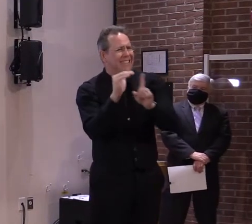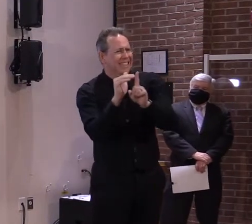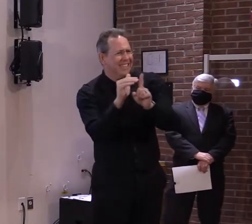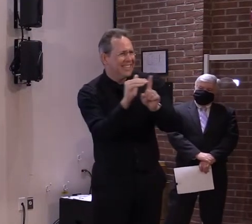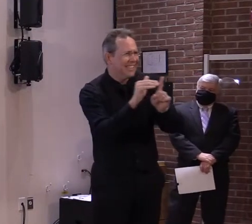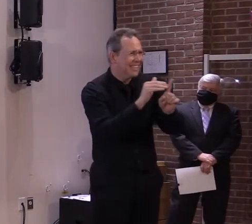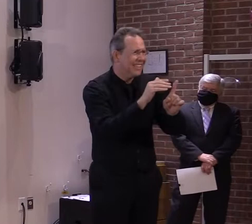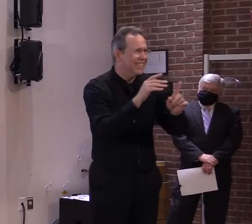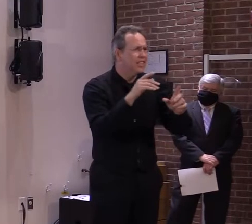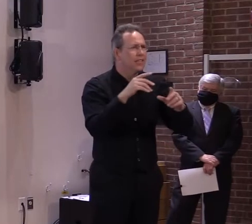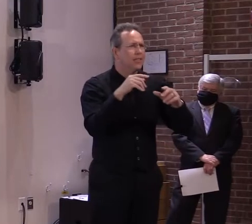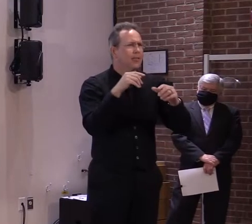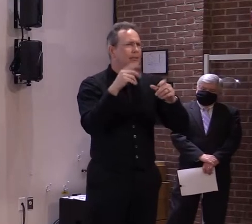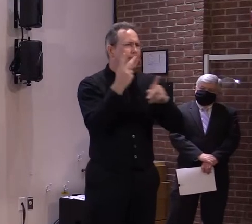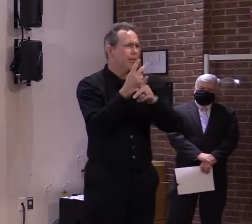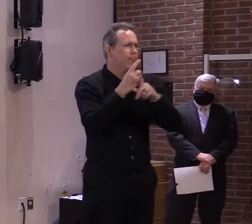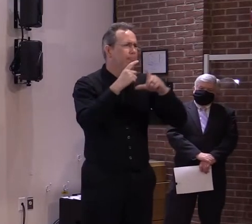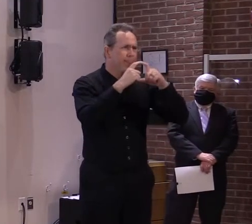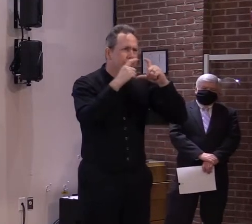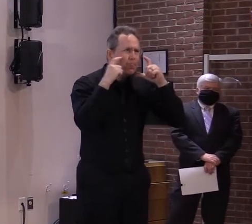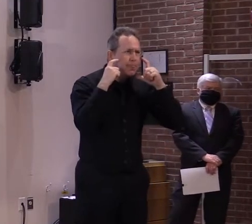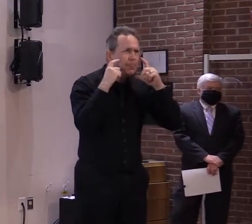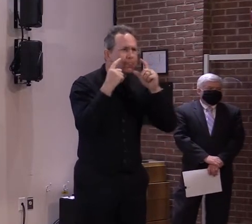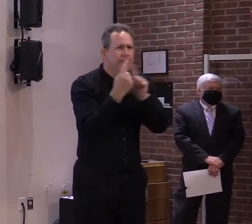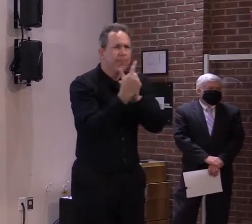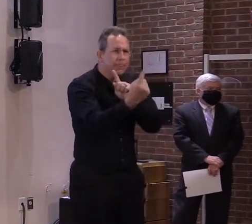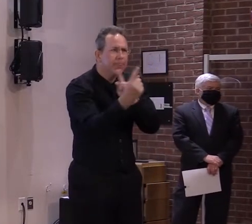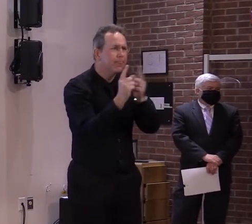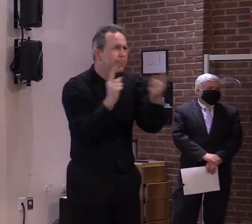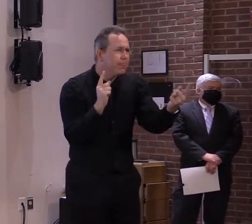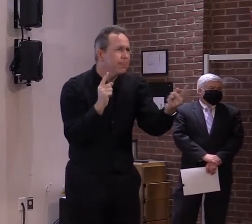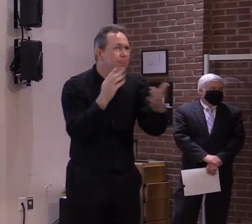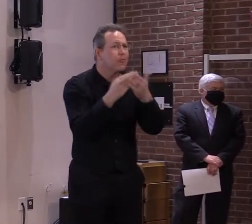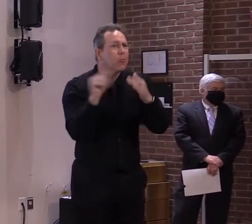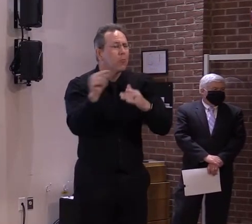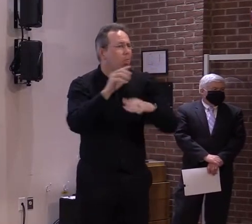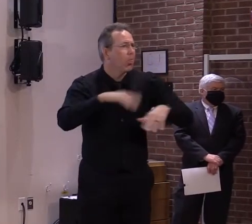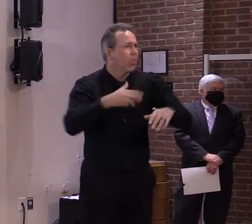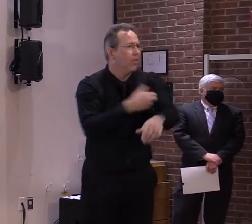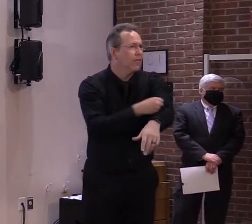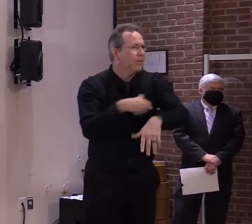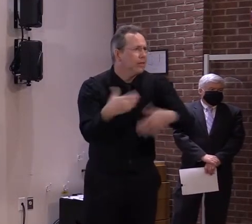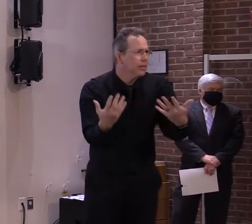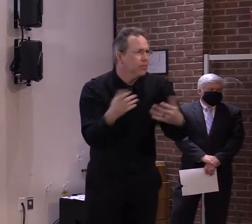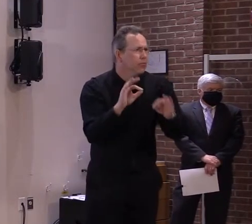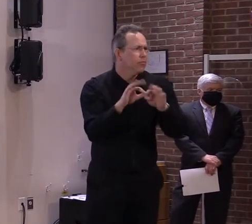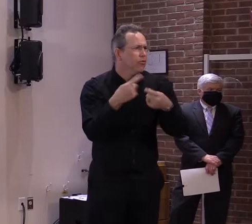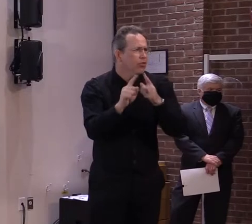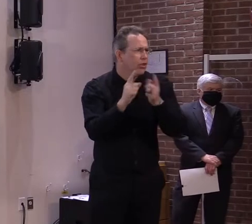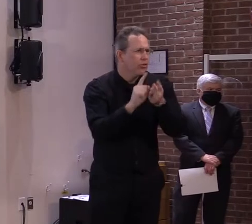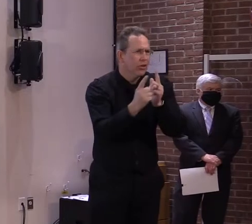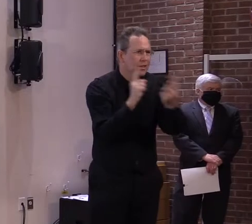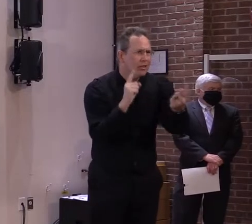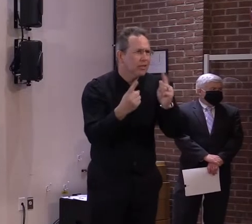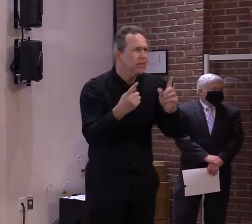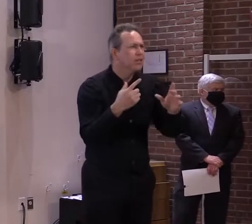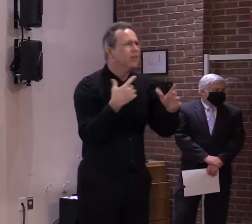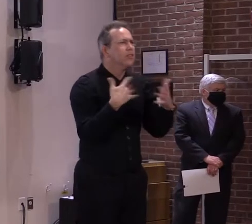be required and continue to be the best methods for the unvaccinated to limit transmission.